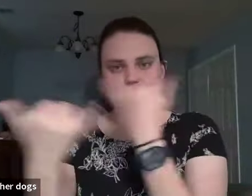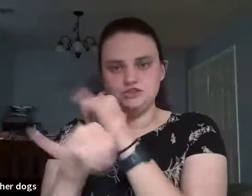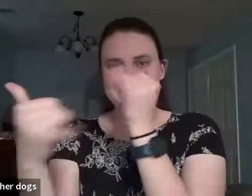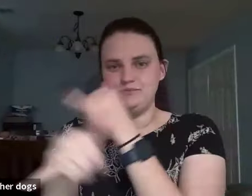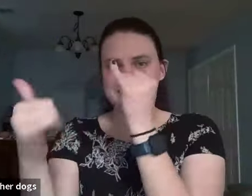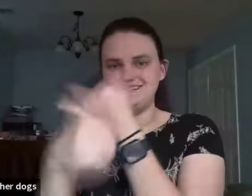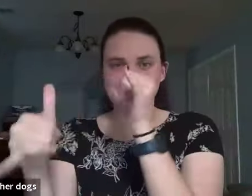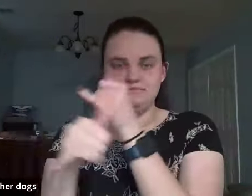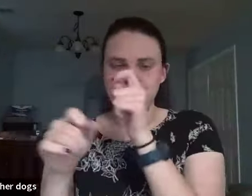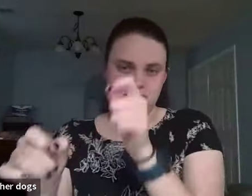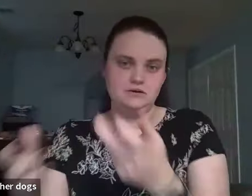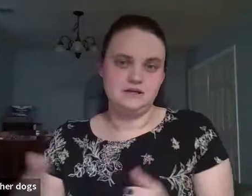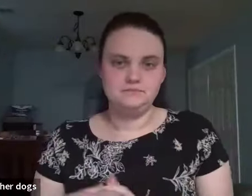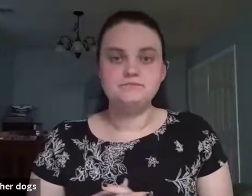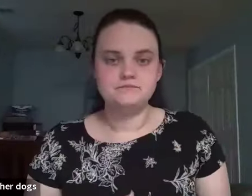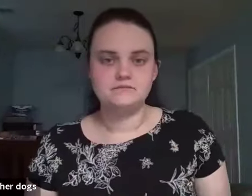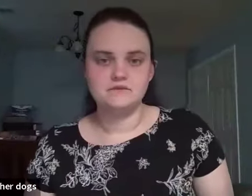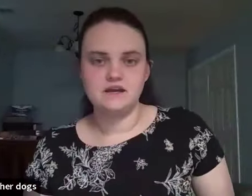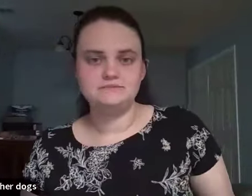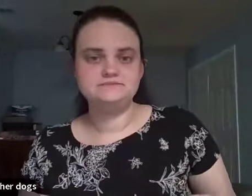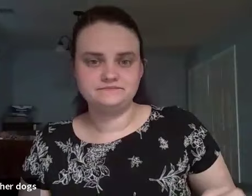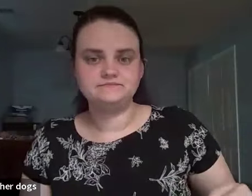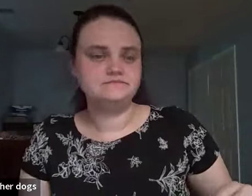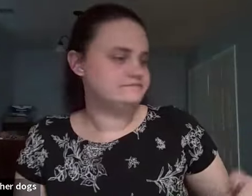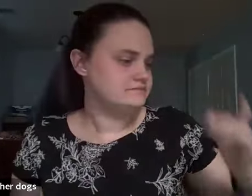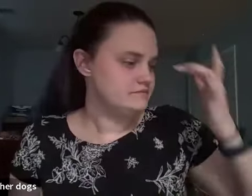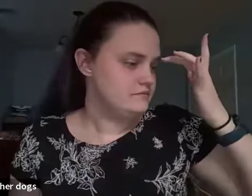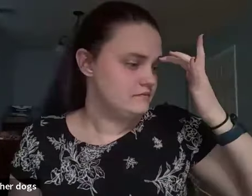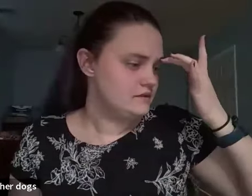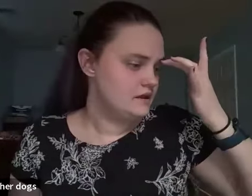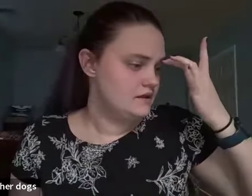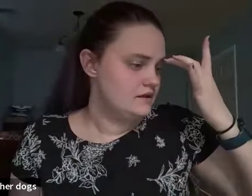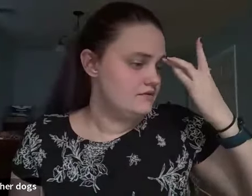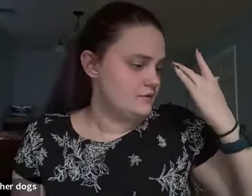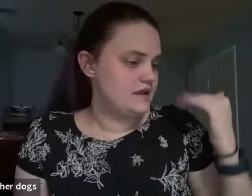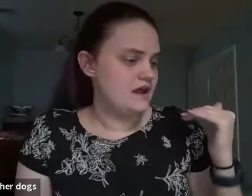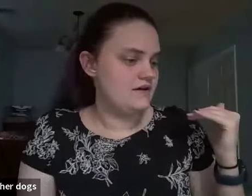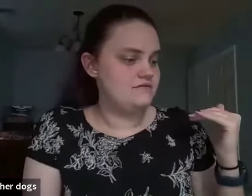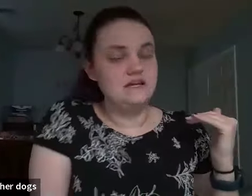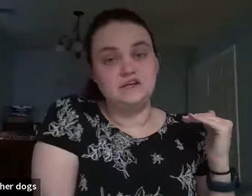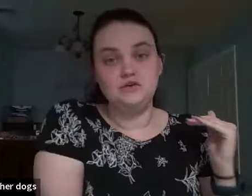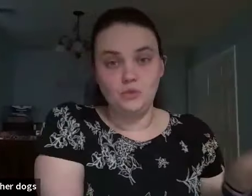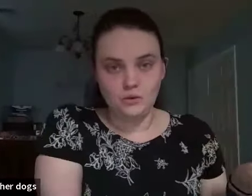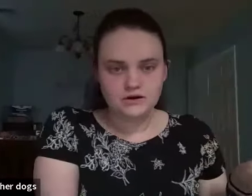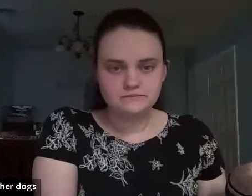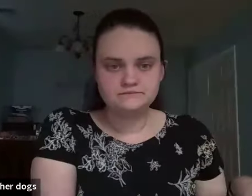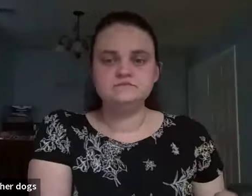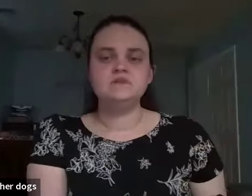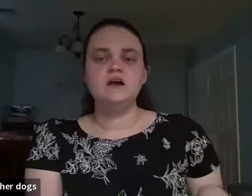people just keep with silly period. Okay. Then we have ignore.